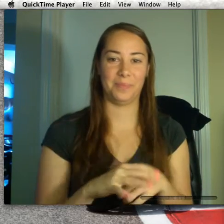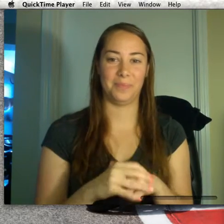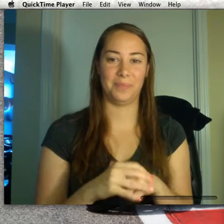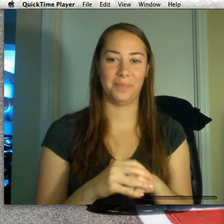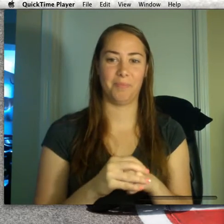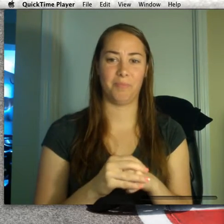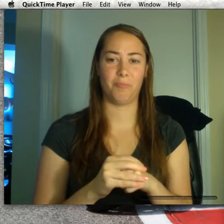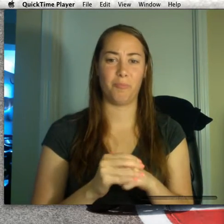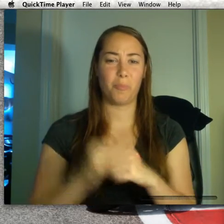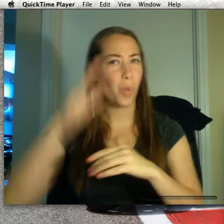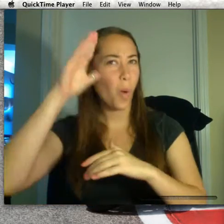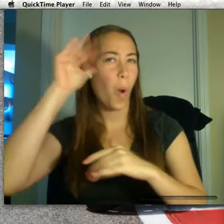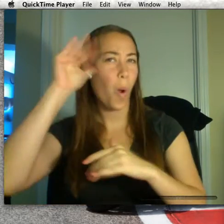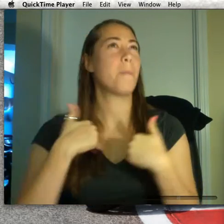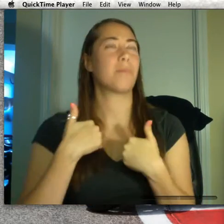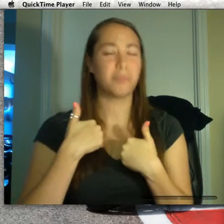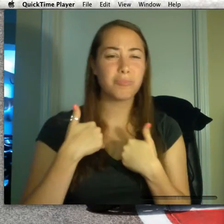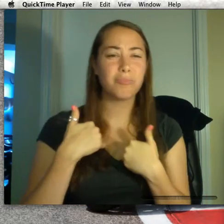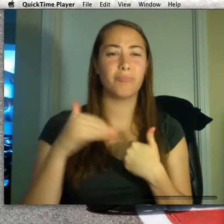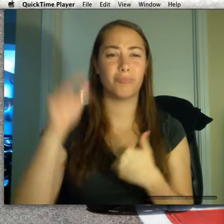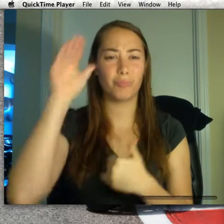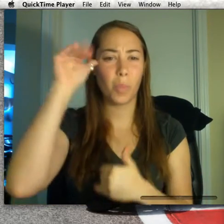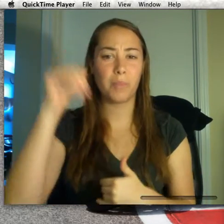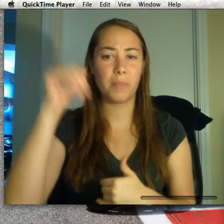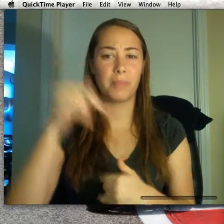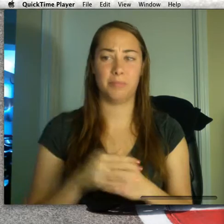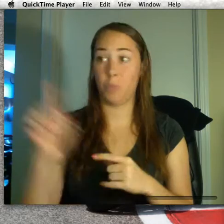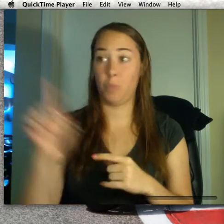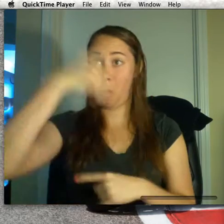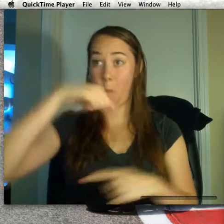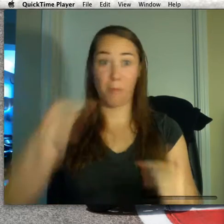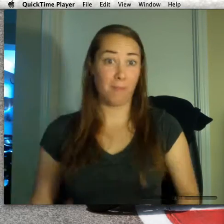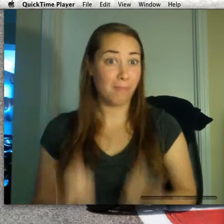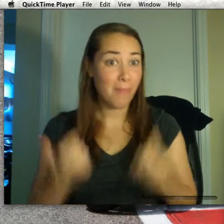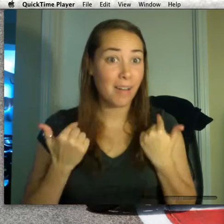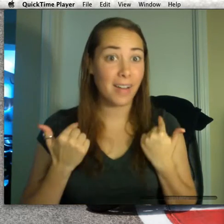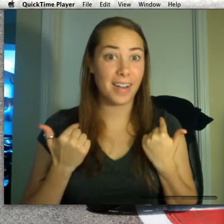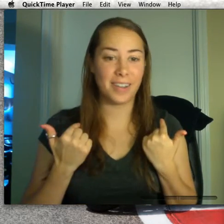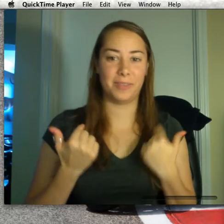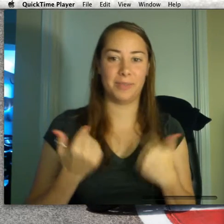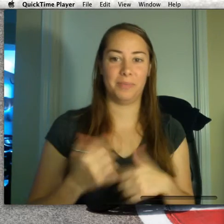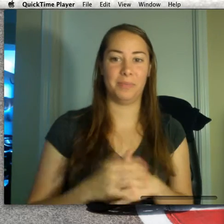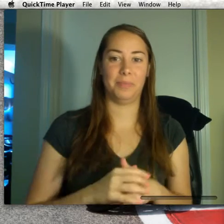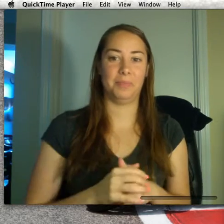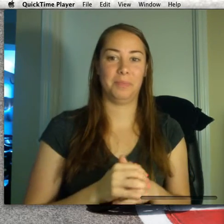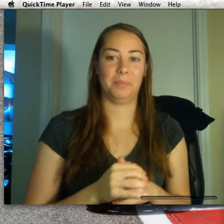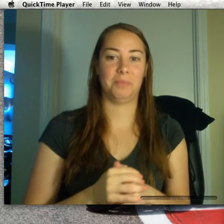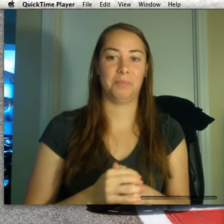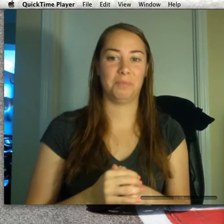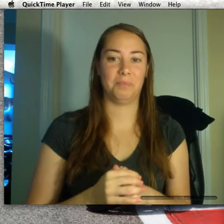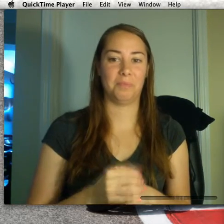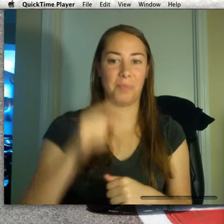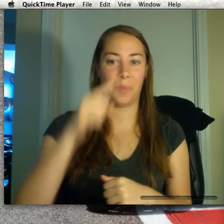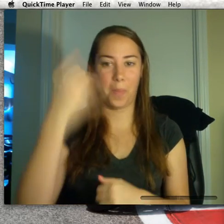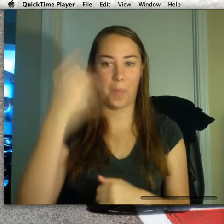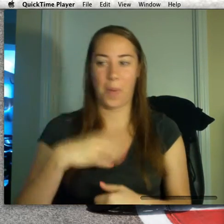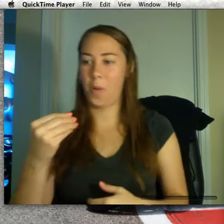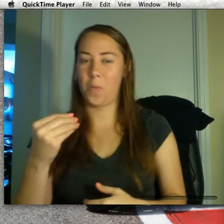hope alive. Red and yellow. Burn black and white. We're all